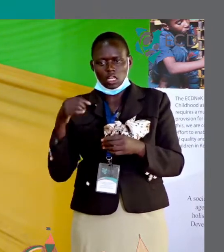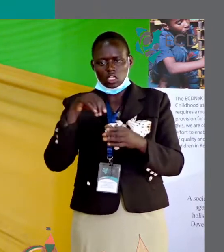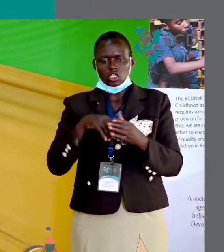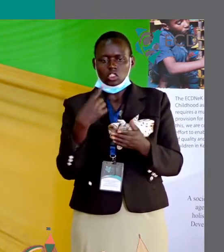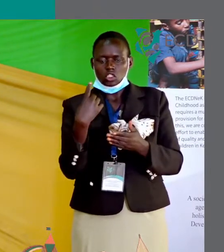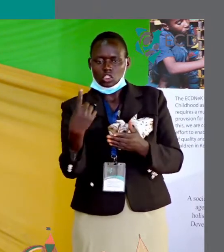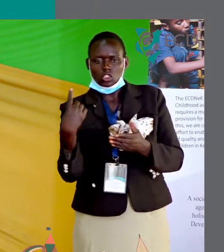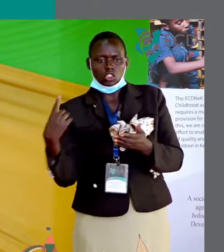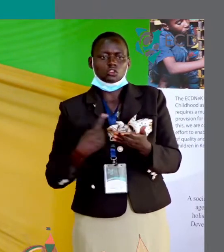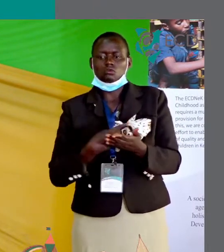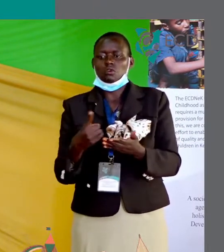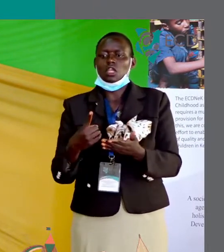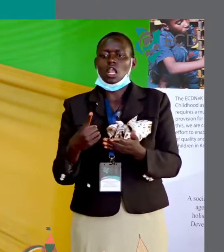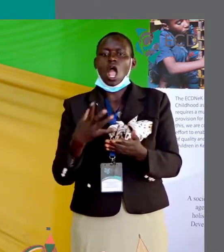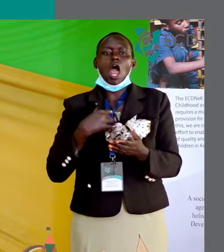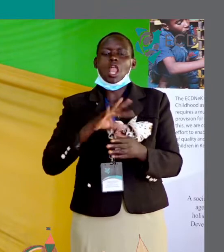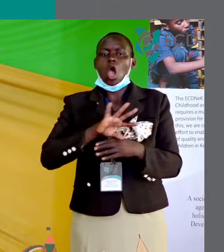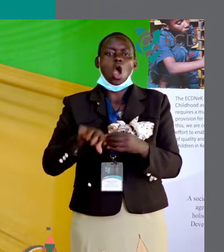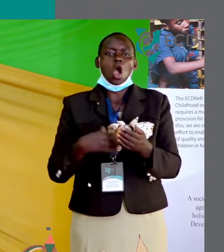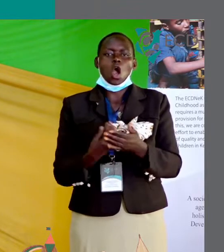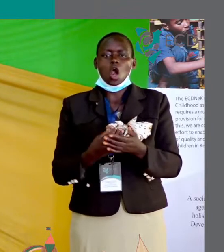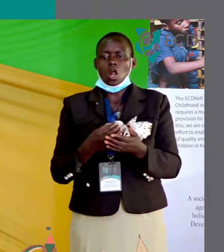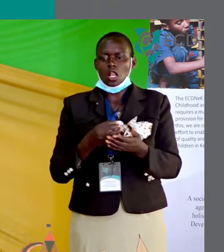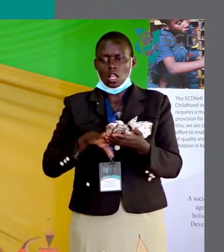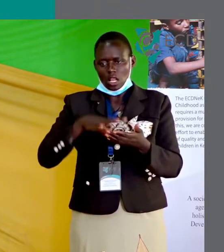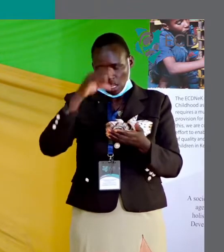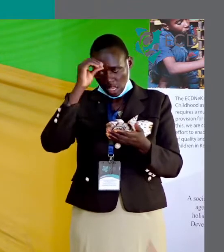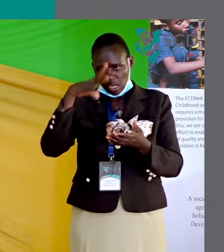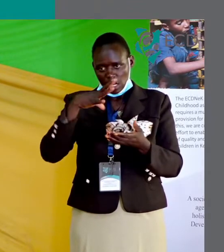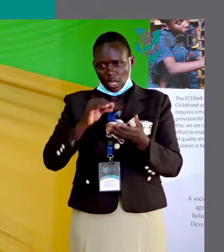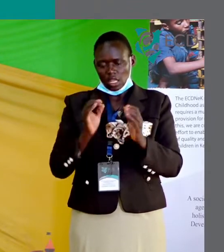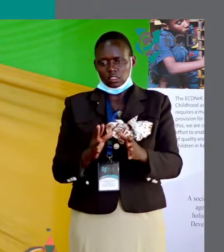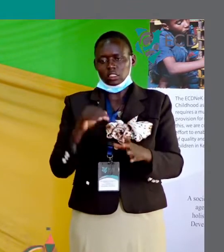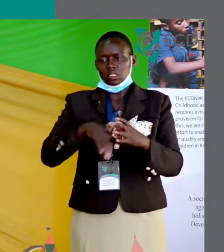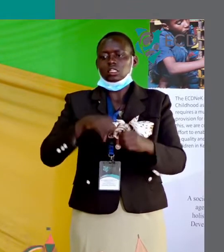And all the learners in the schools get feeding.